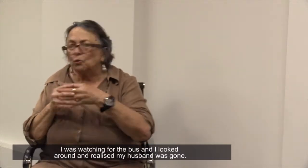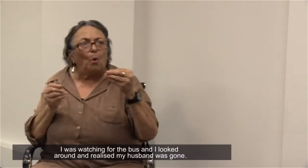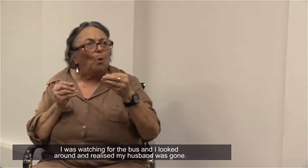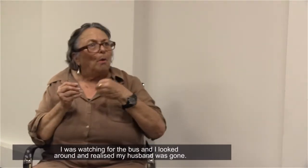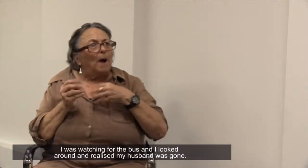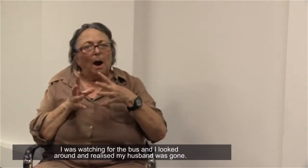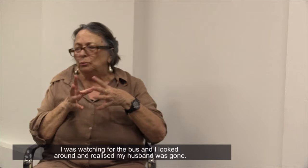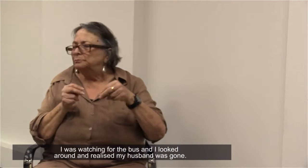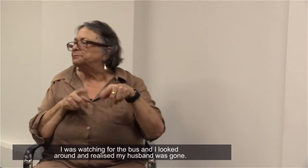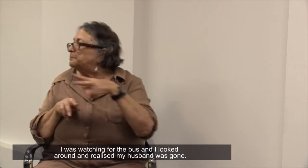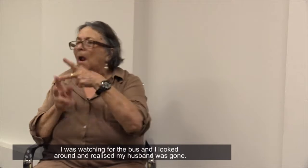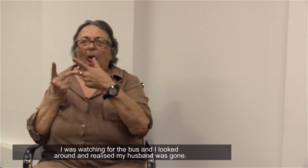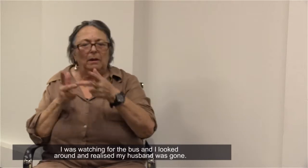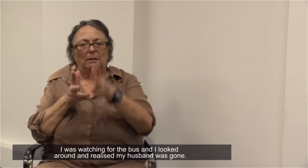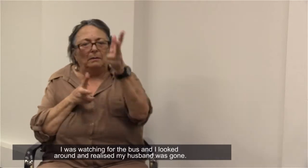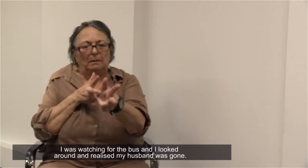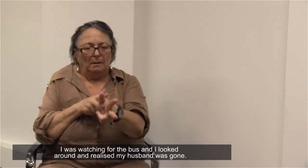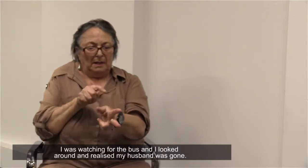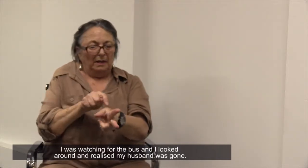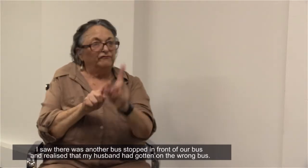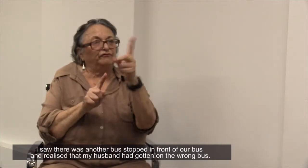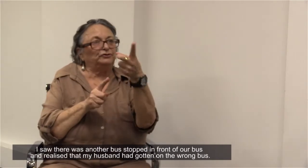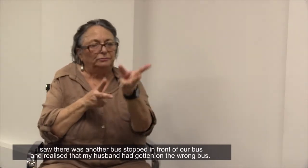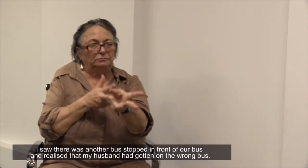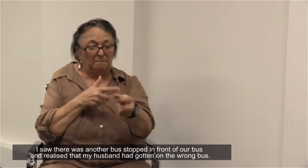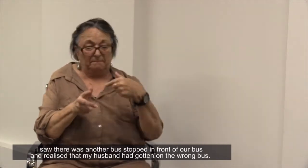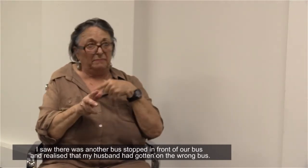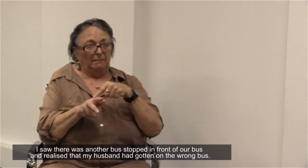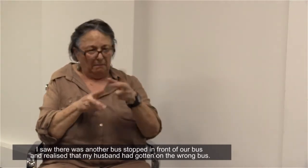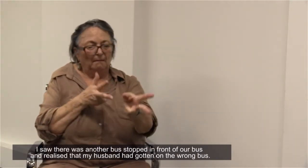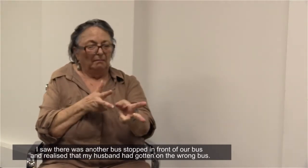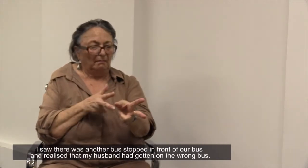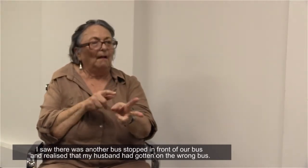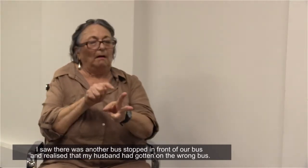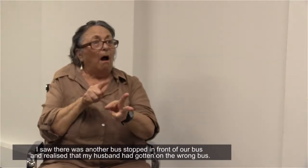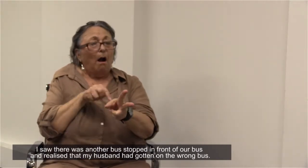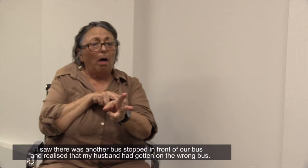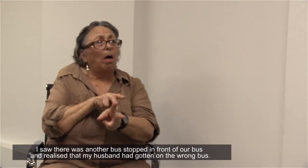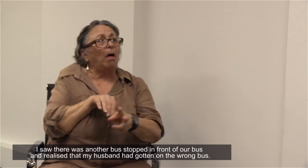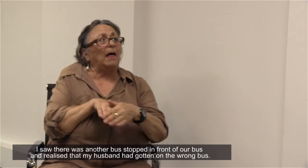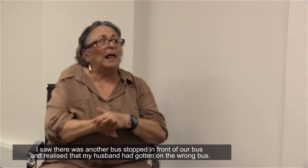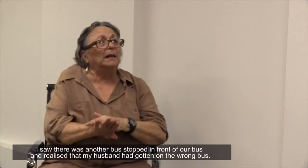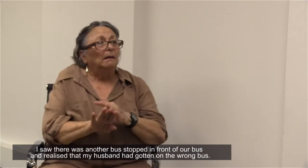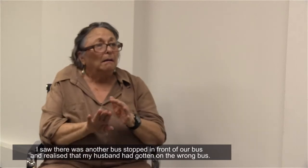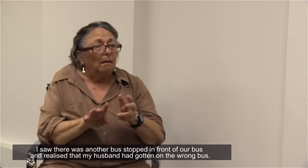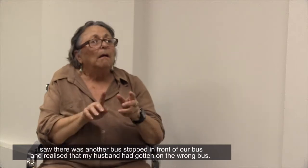around and realised my husband was gone. I saw there was another bus stopped in front of our bus and realised